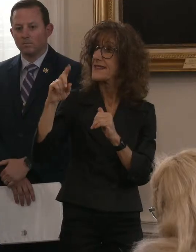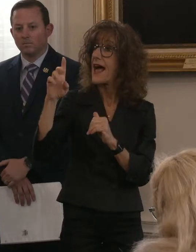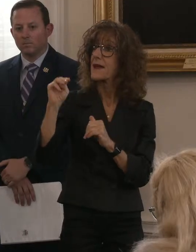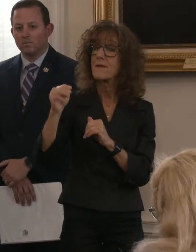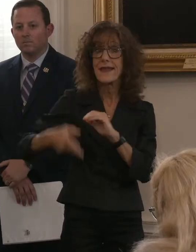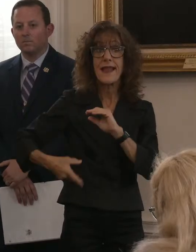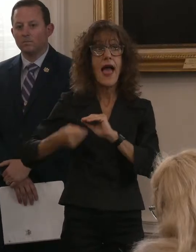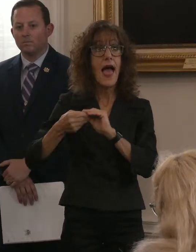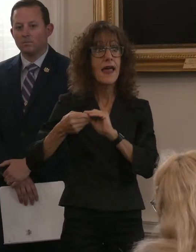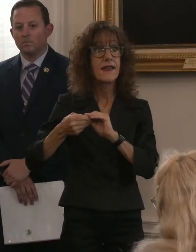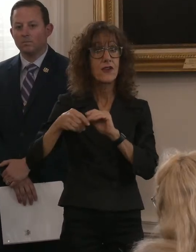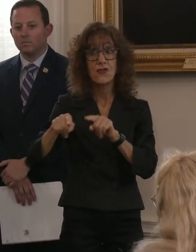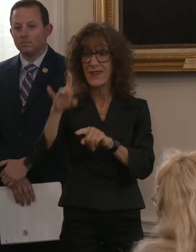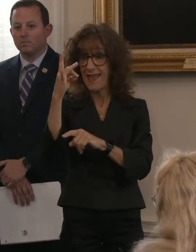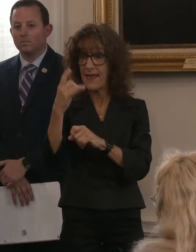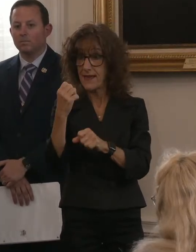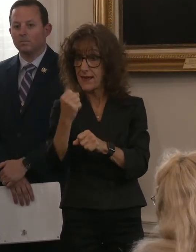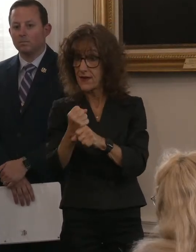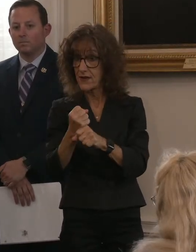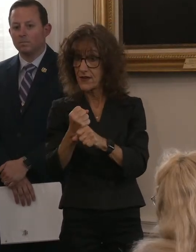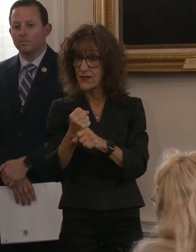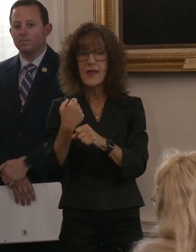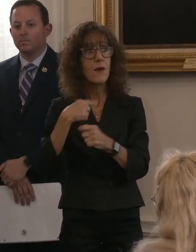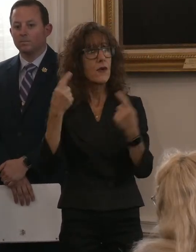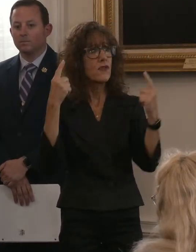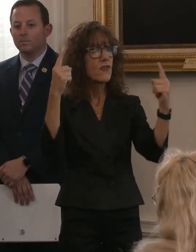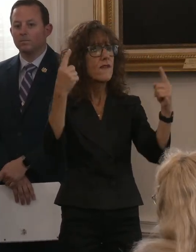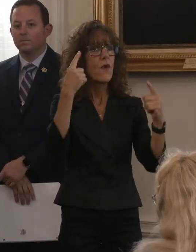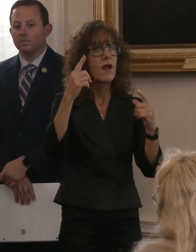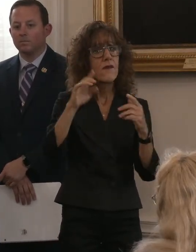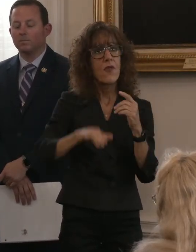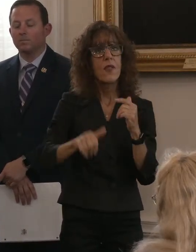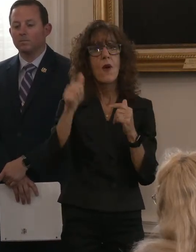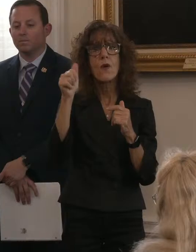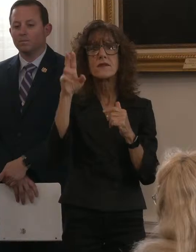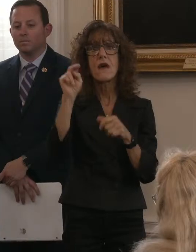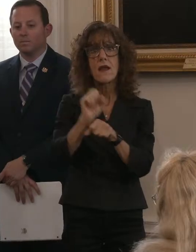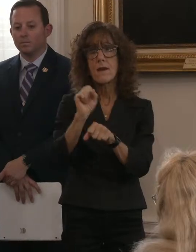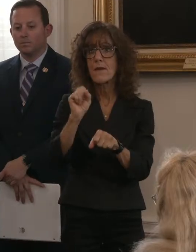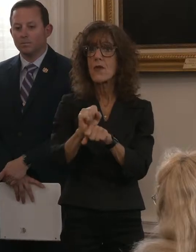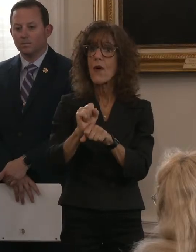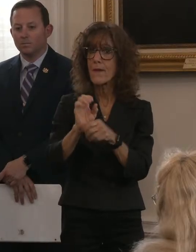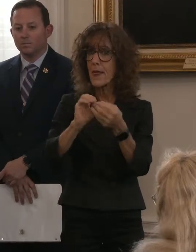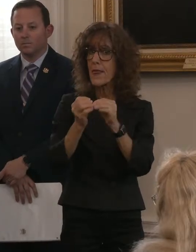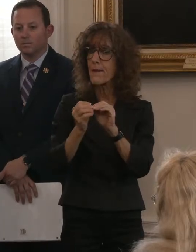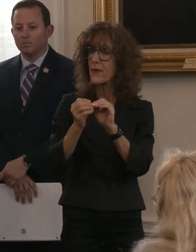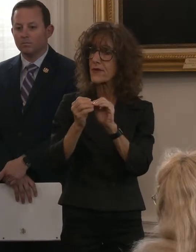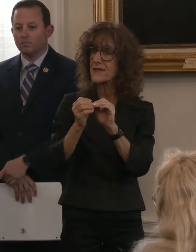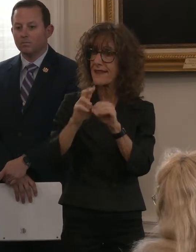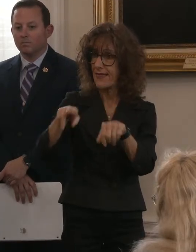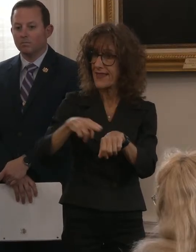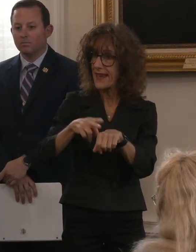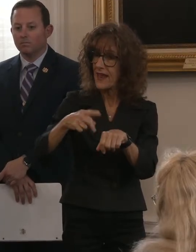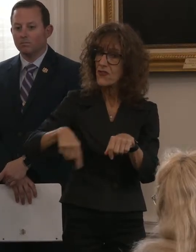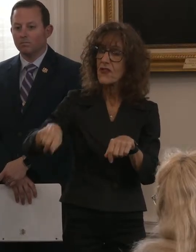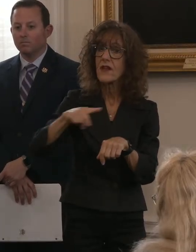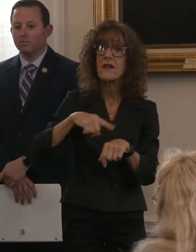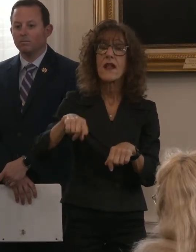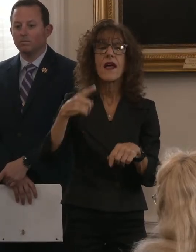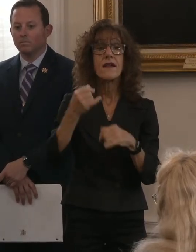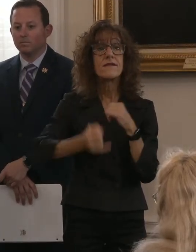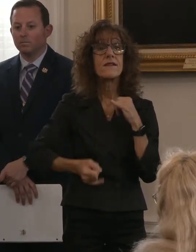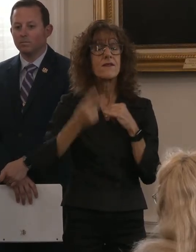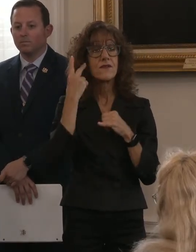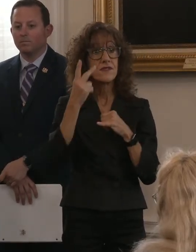added in 8. And we've achieved one of the lowest unemployment rates in the nation. And finally, we've seen the